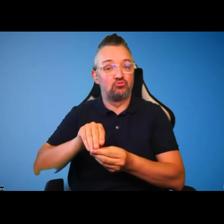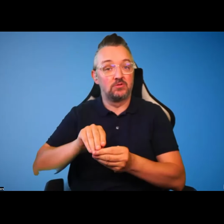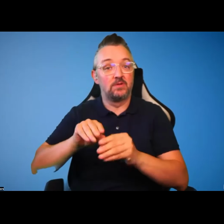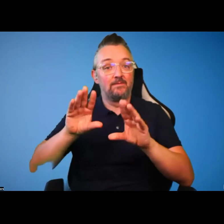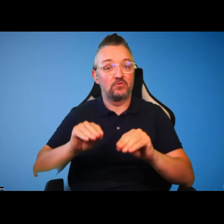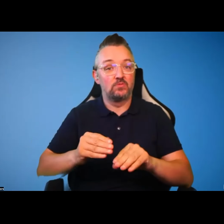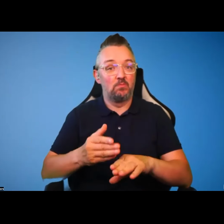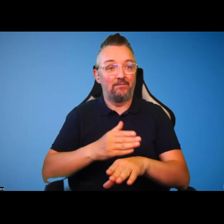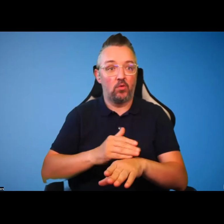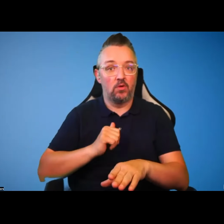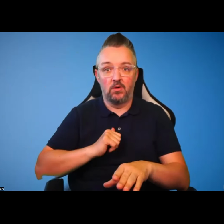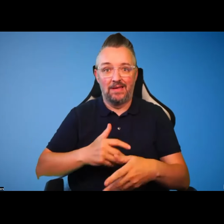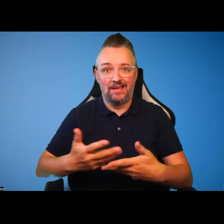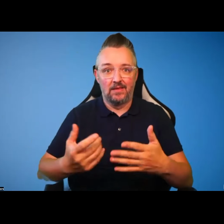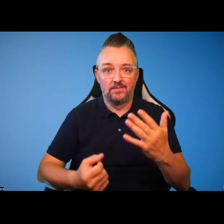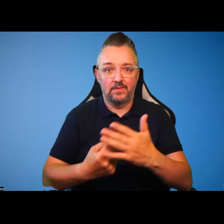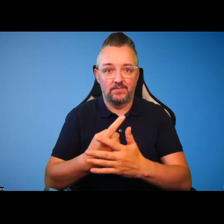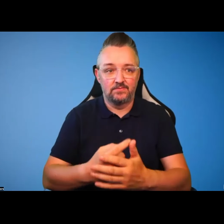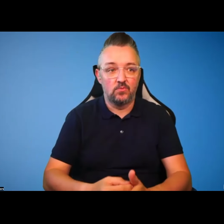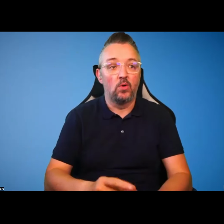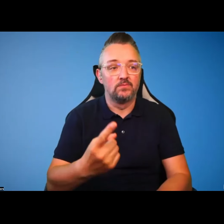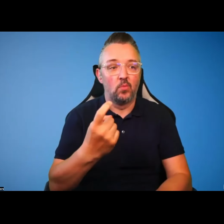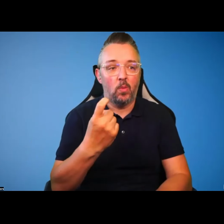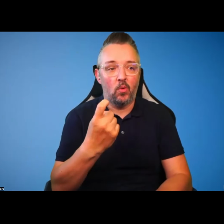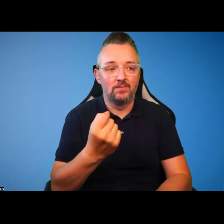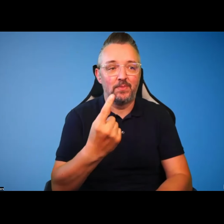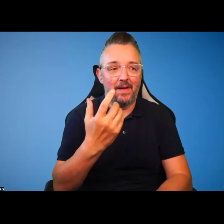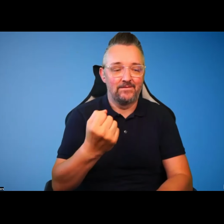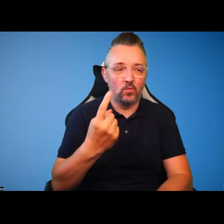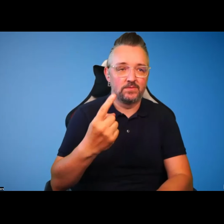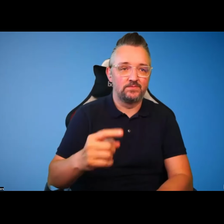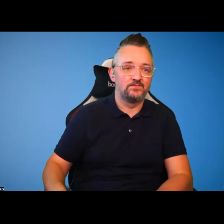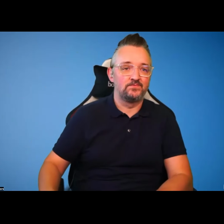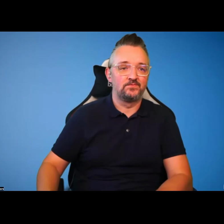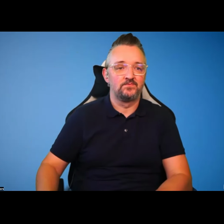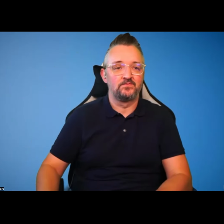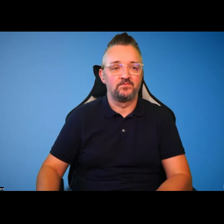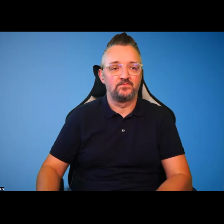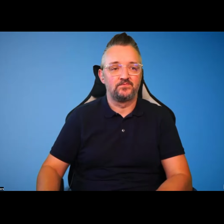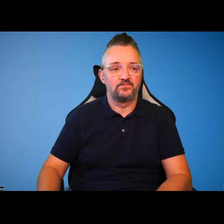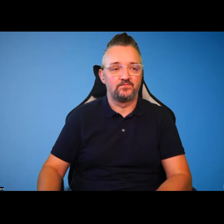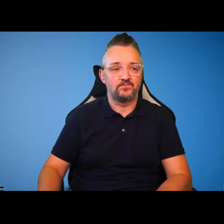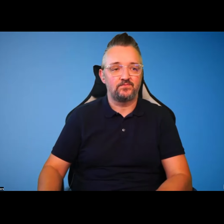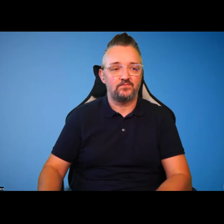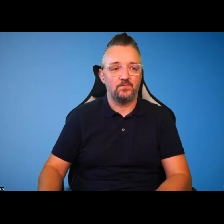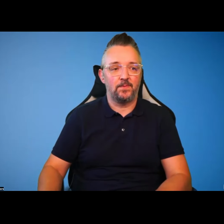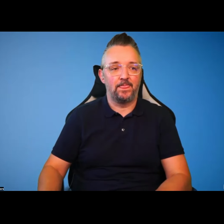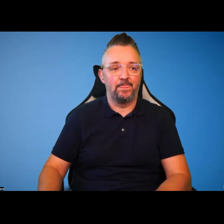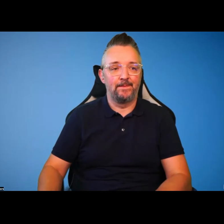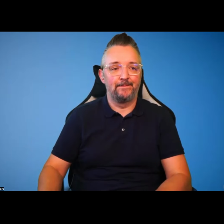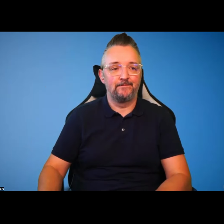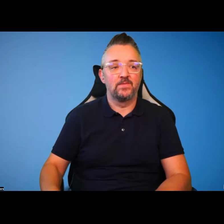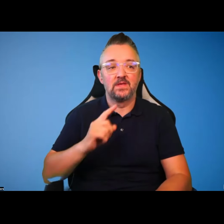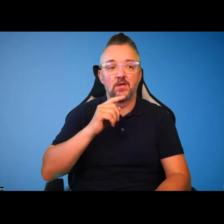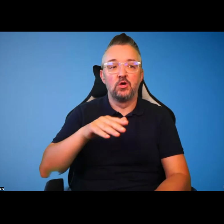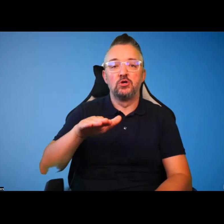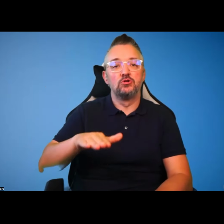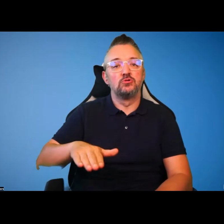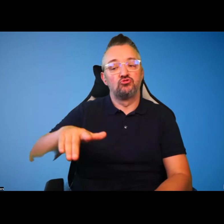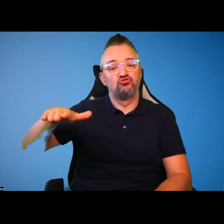in. We've got one, thank you. Justifies the delay and not too awkward a silence. The childhood